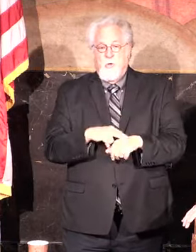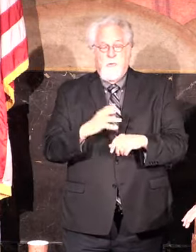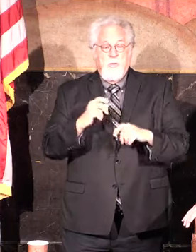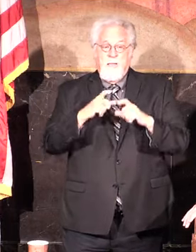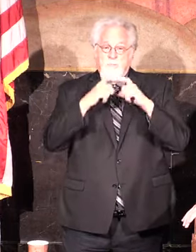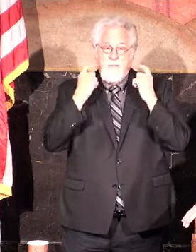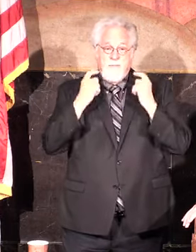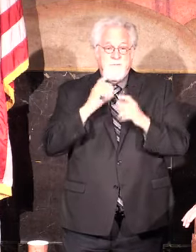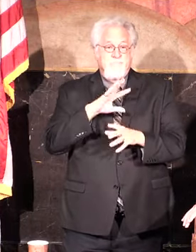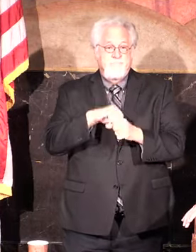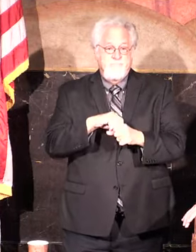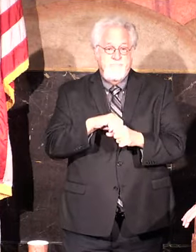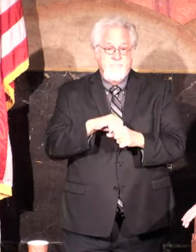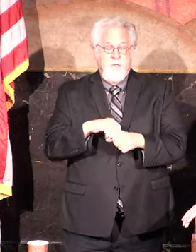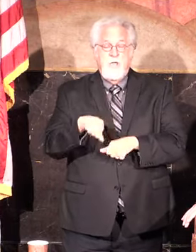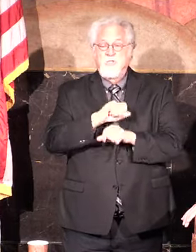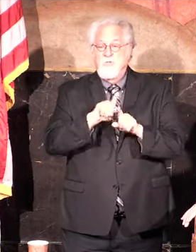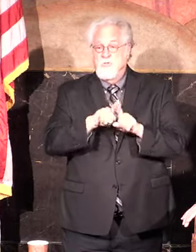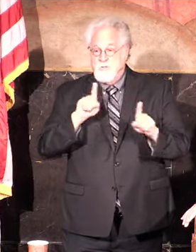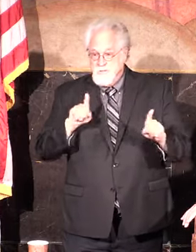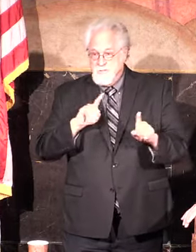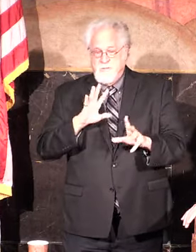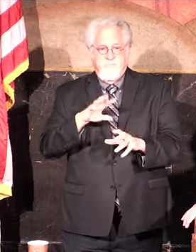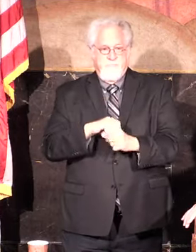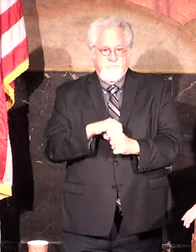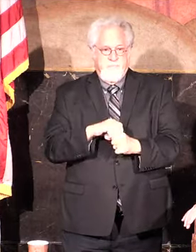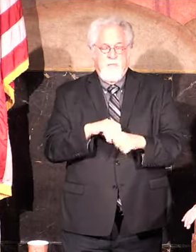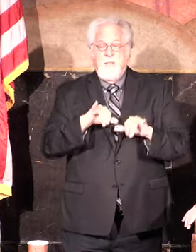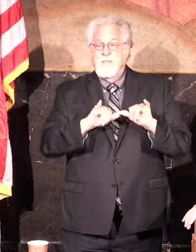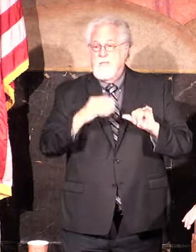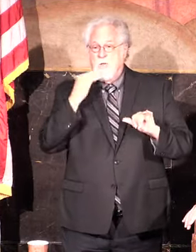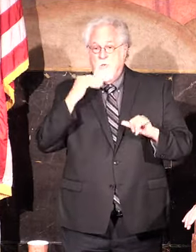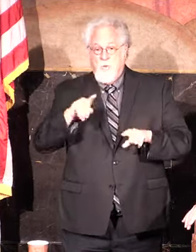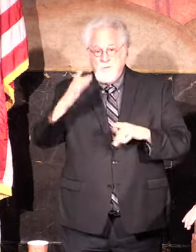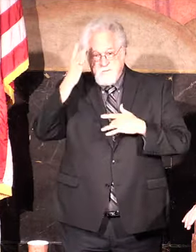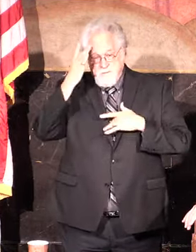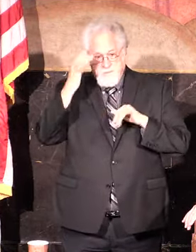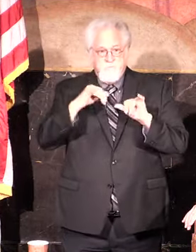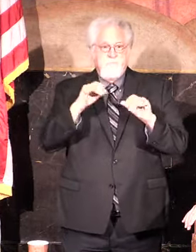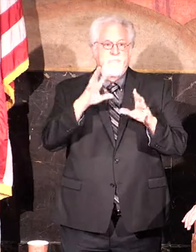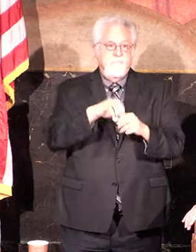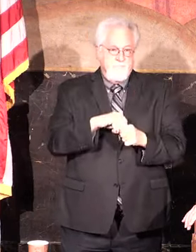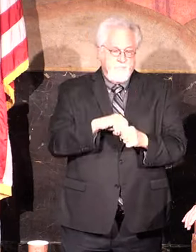part of that. Social distancing is part of that. Staying home when you're sick is part of that.